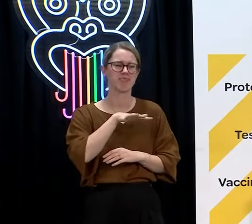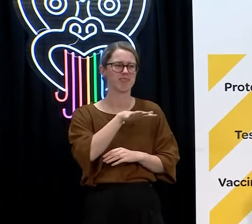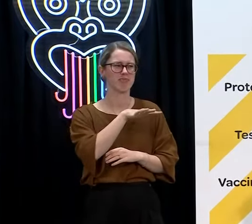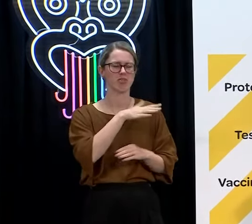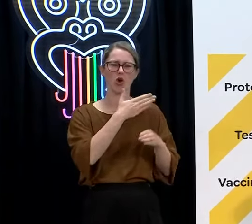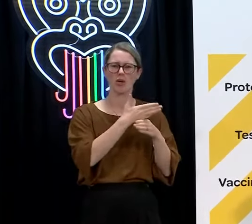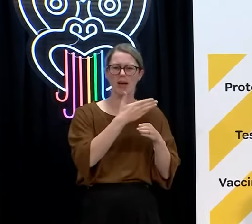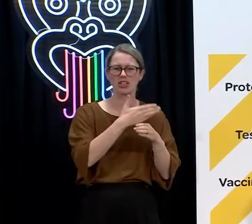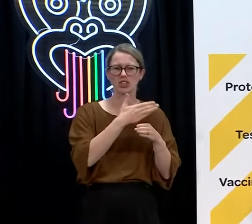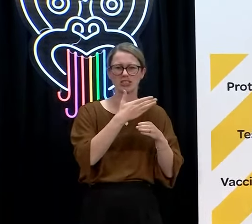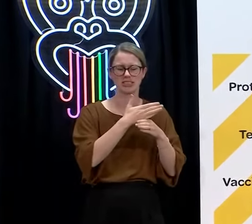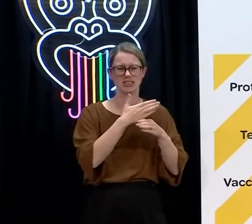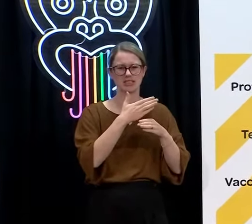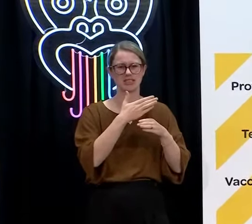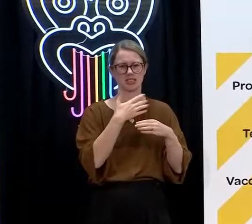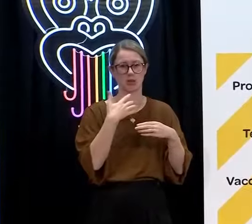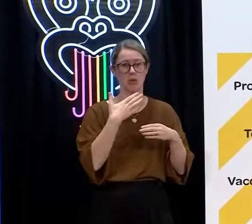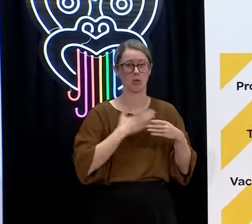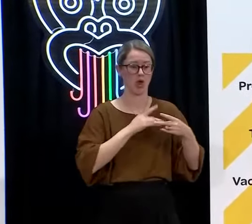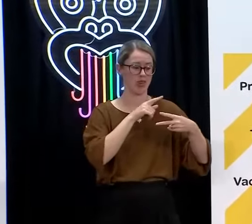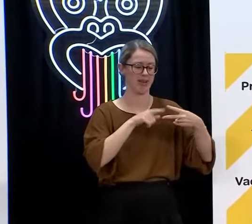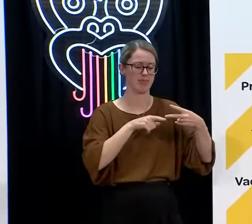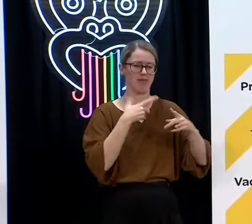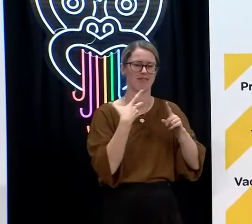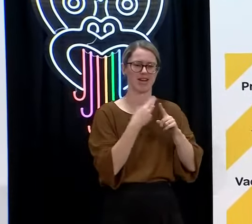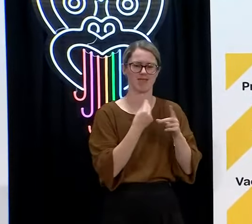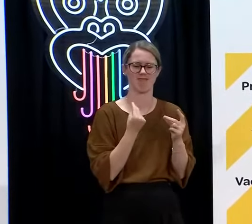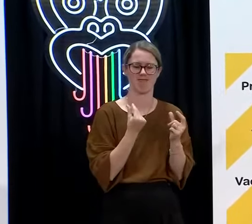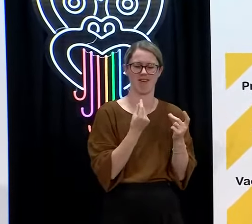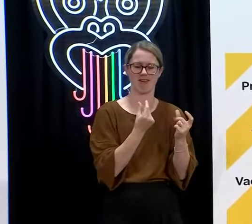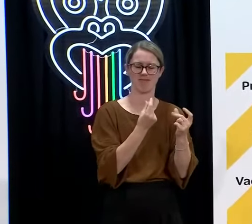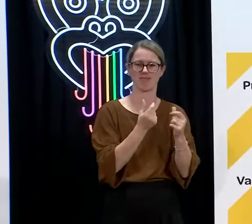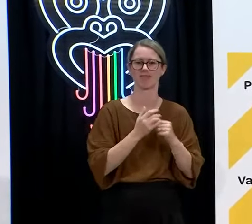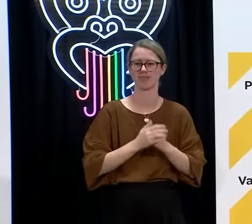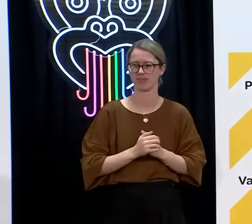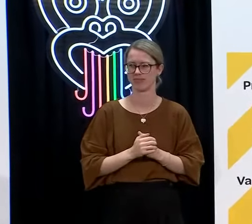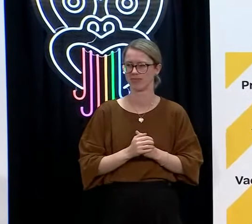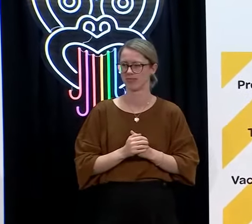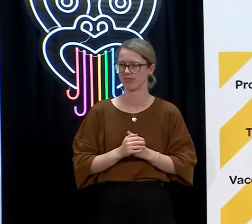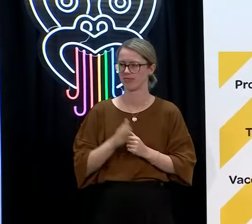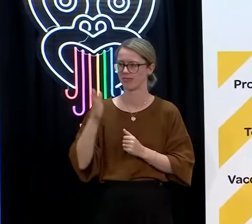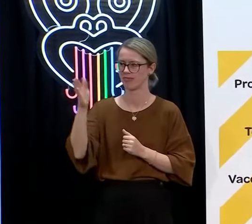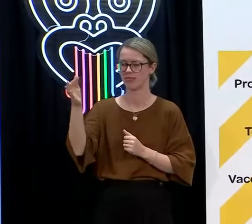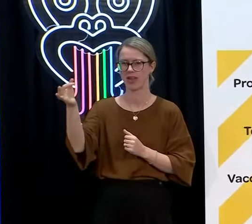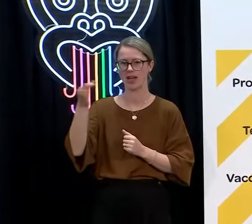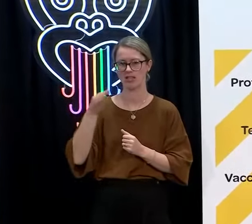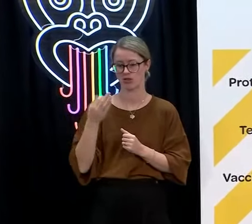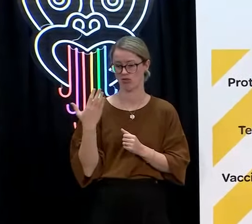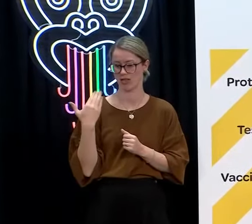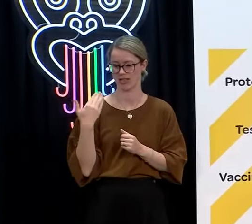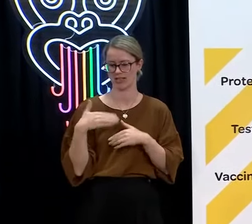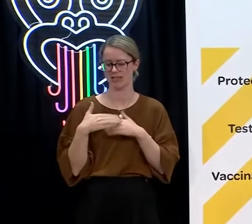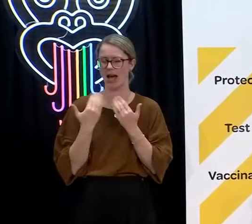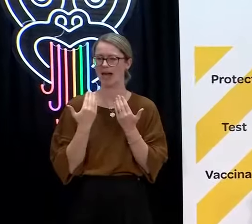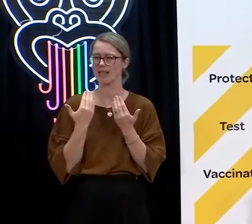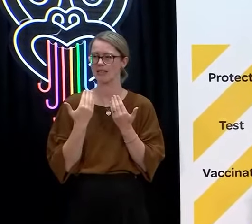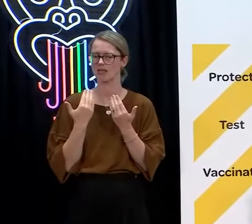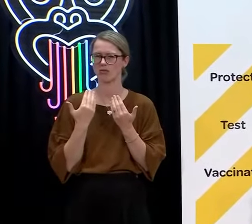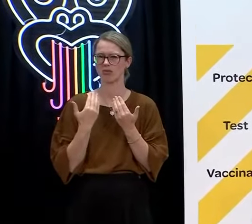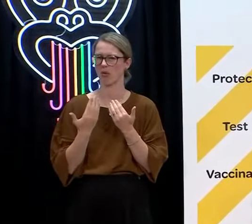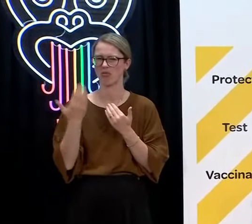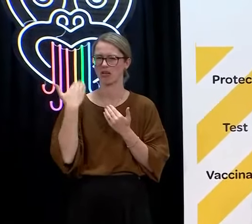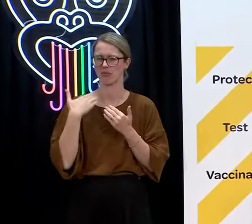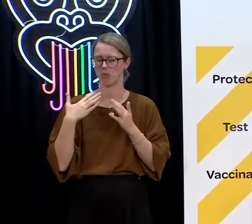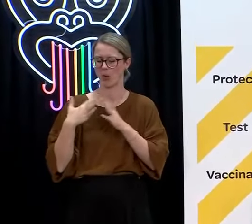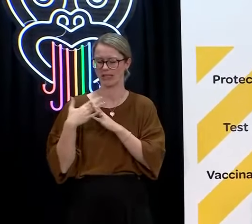risk occupations, so we're particularly interested in getting them fully vaccinated as soon as possible. Across the past couple of days, or the past couple